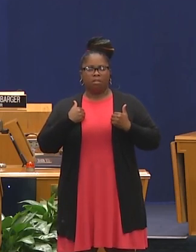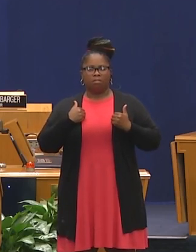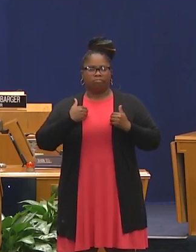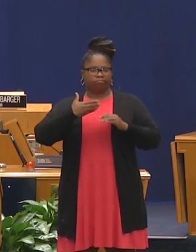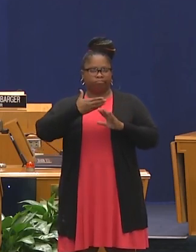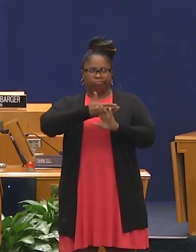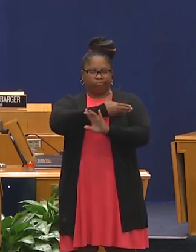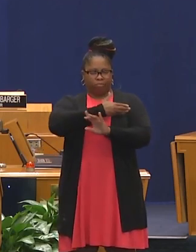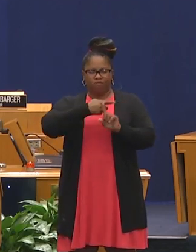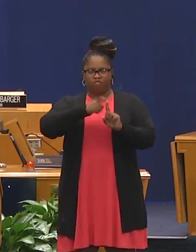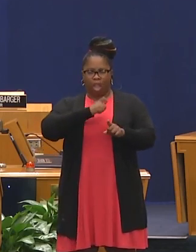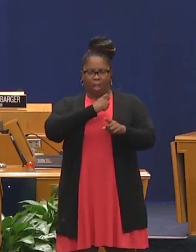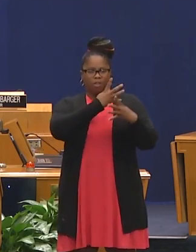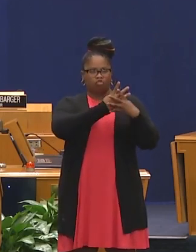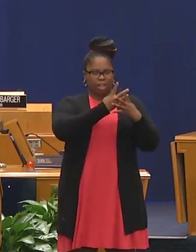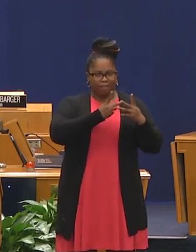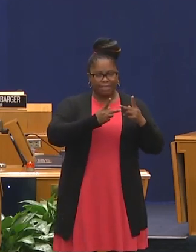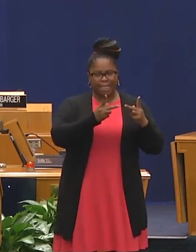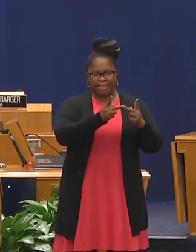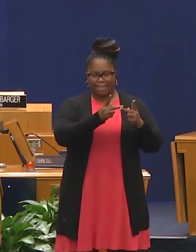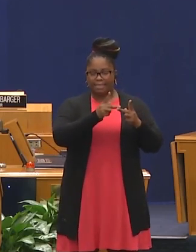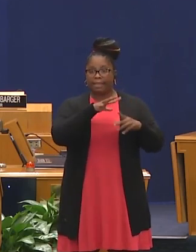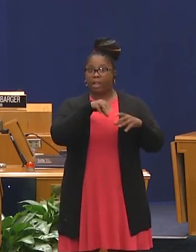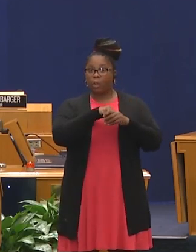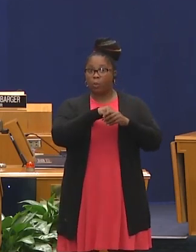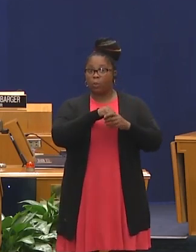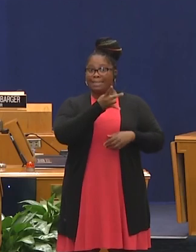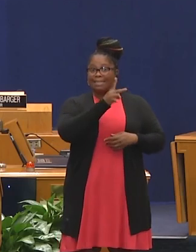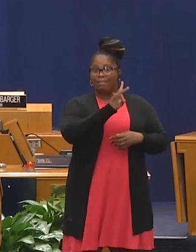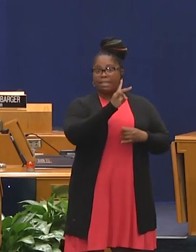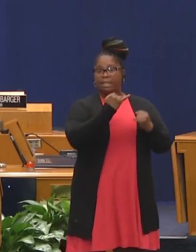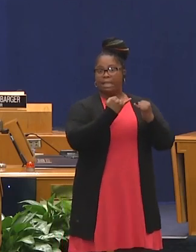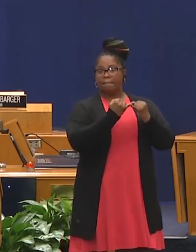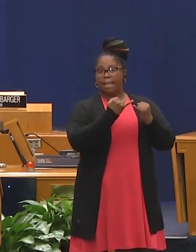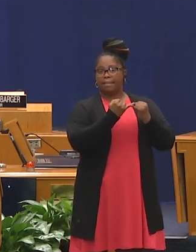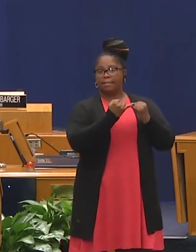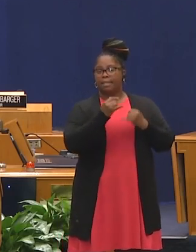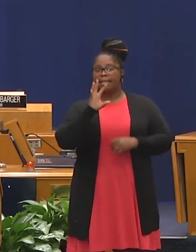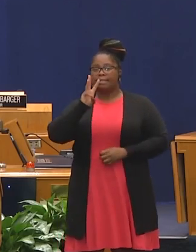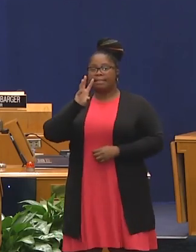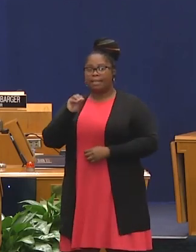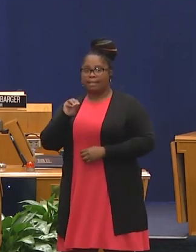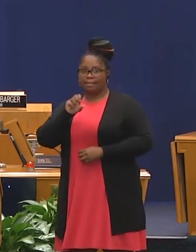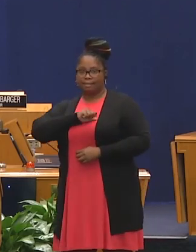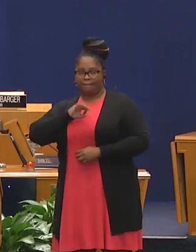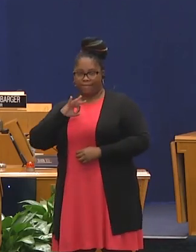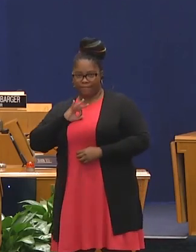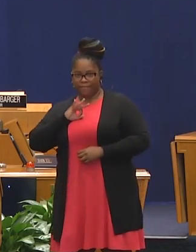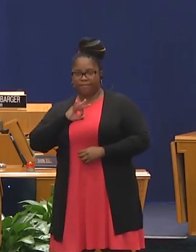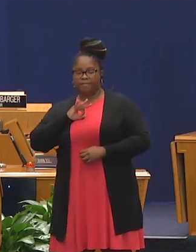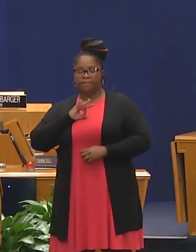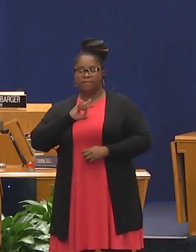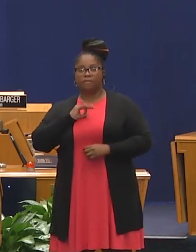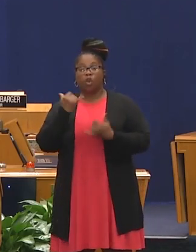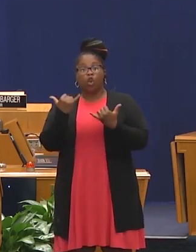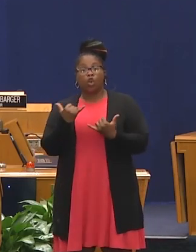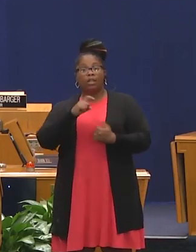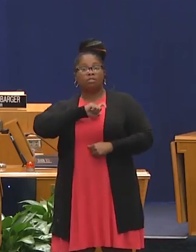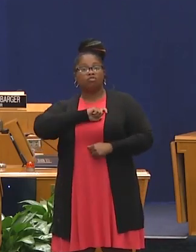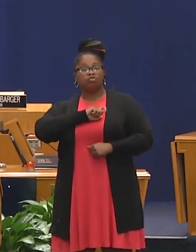in our jail facilities. That includes 17 inmates and 60 staff. Currently, the Sheriff's Office